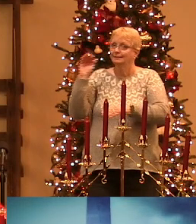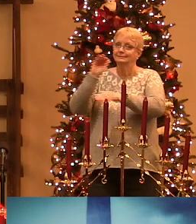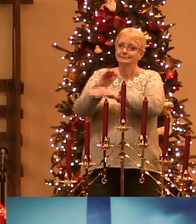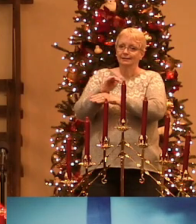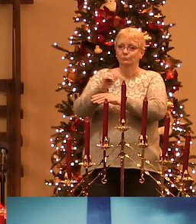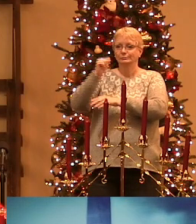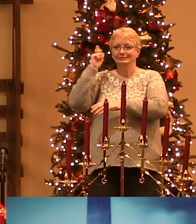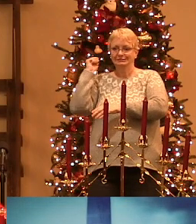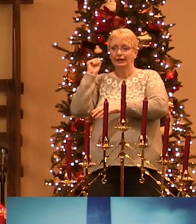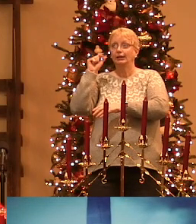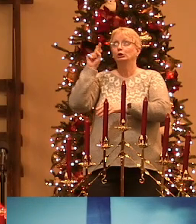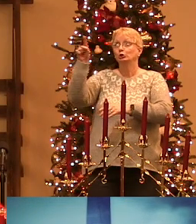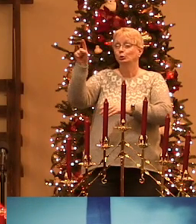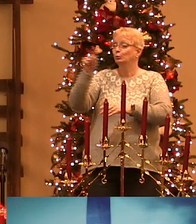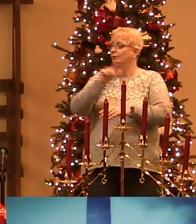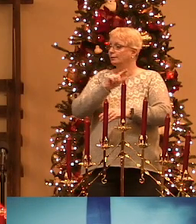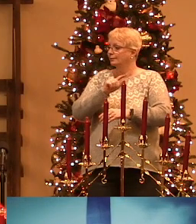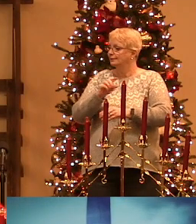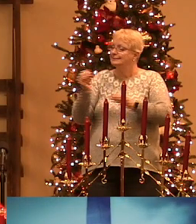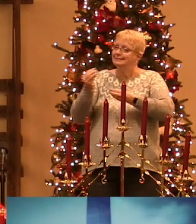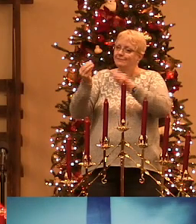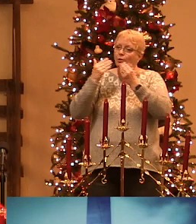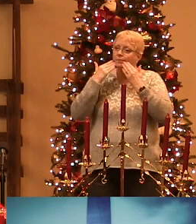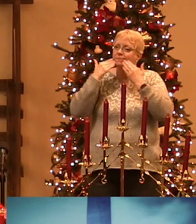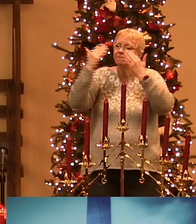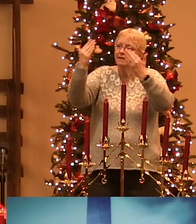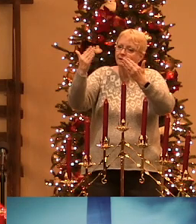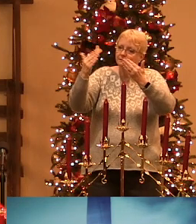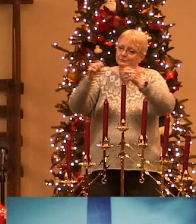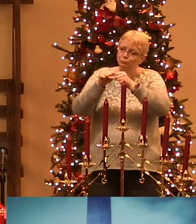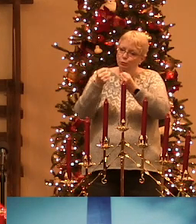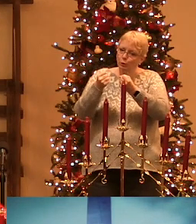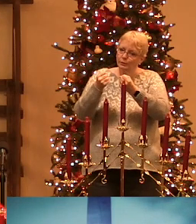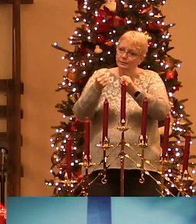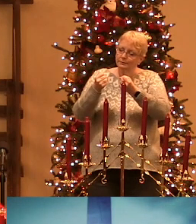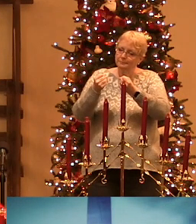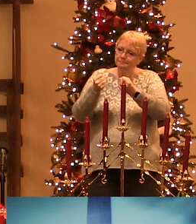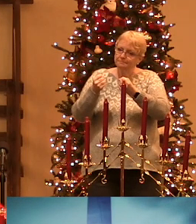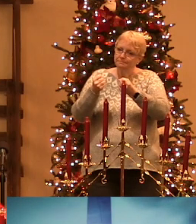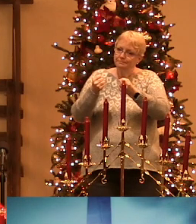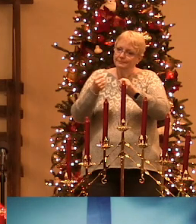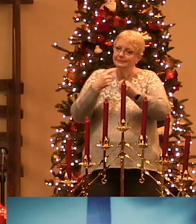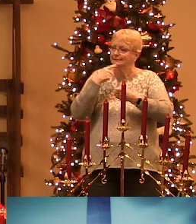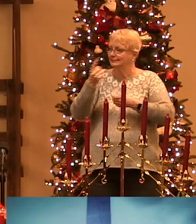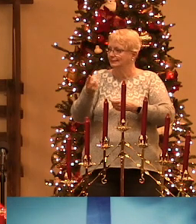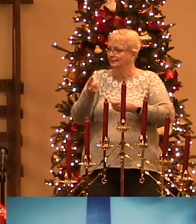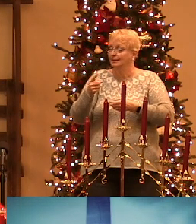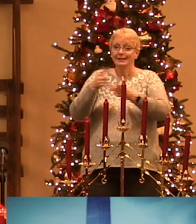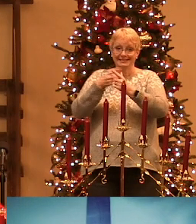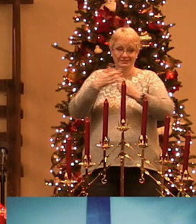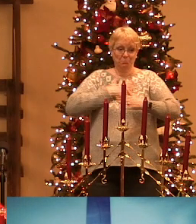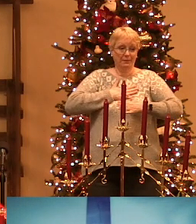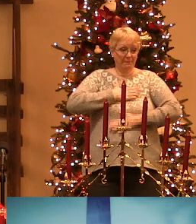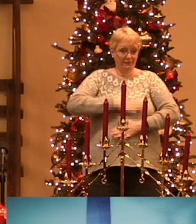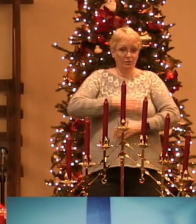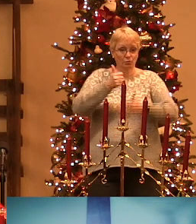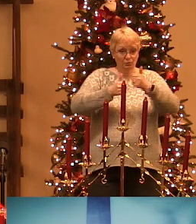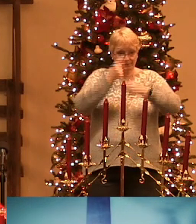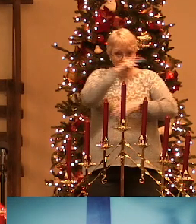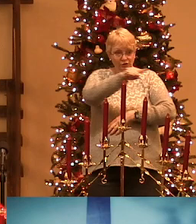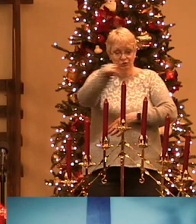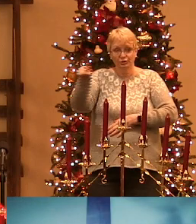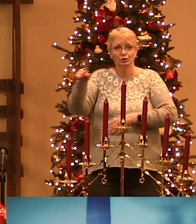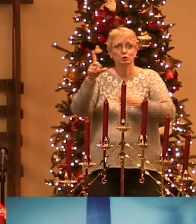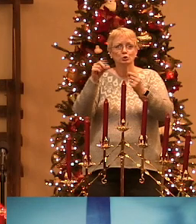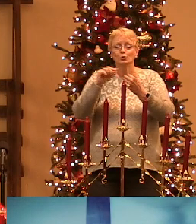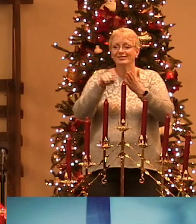took bread. And when he had given thanks, he broke it and said, this is my body, which is for you.